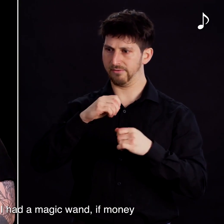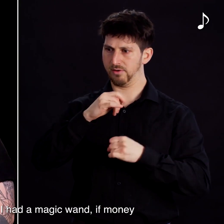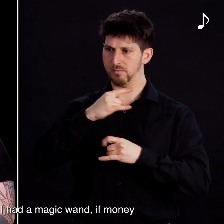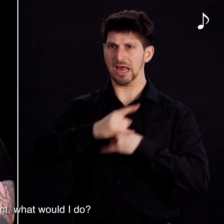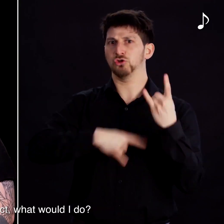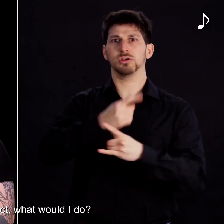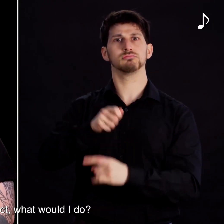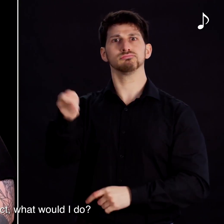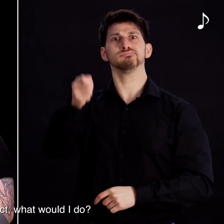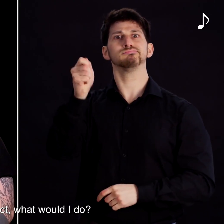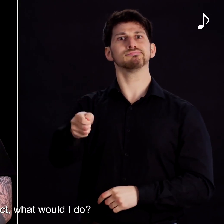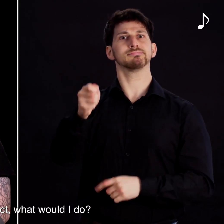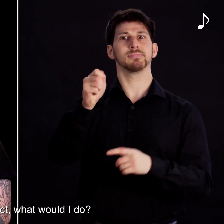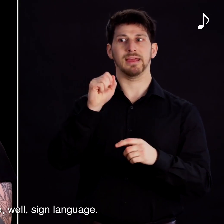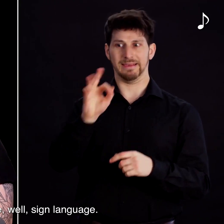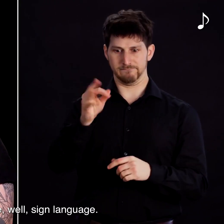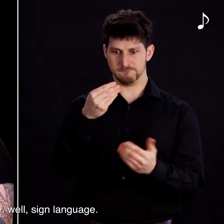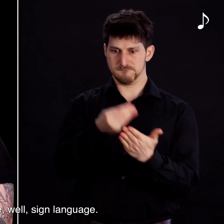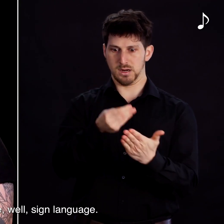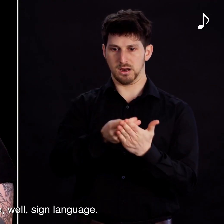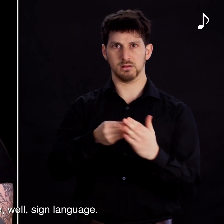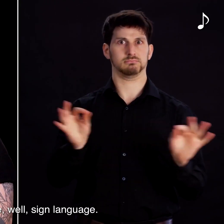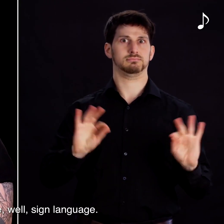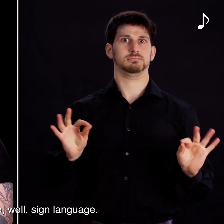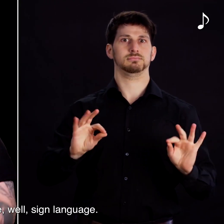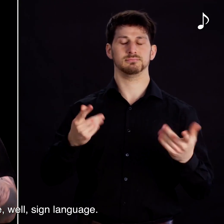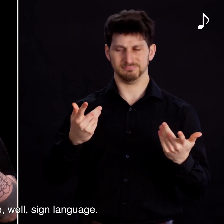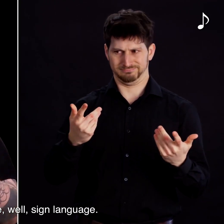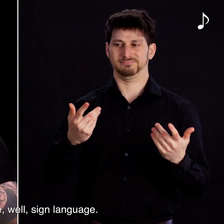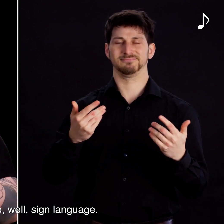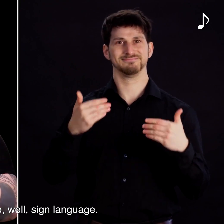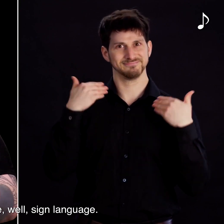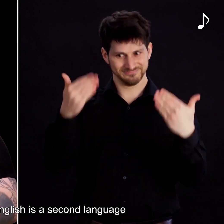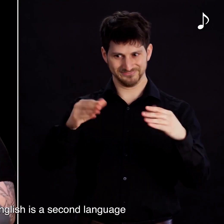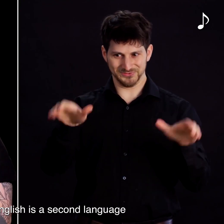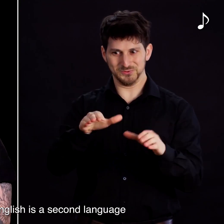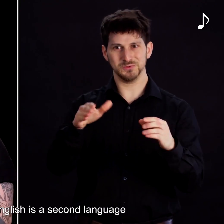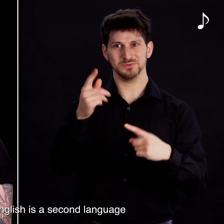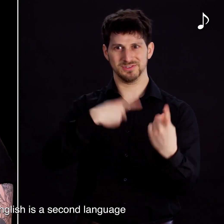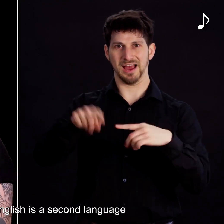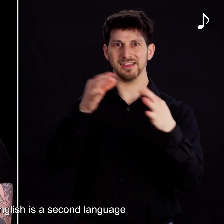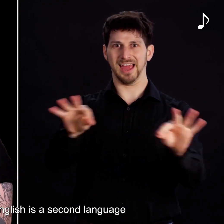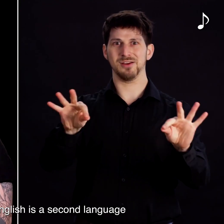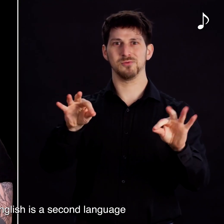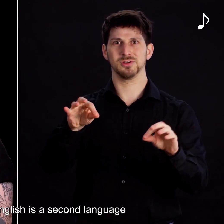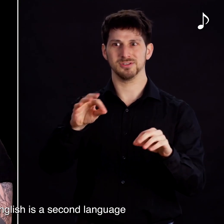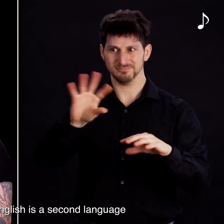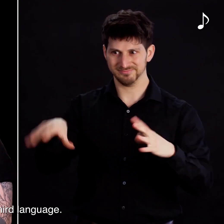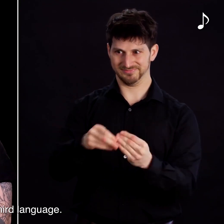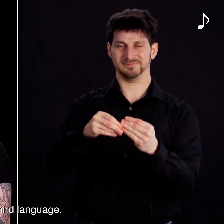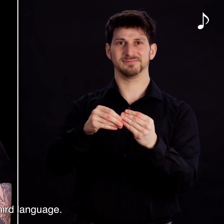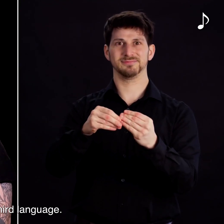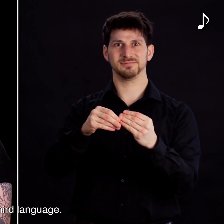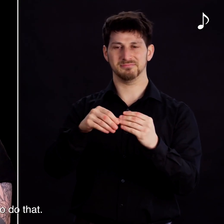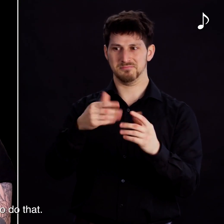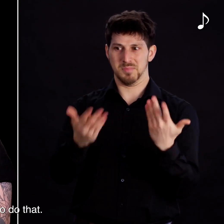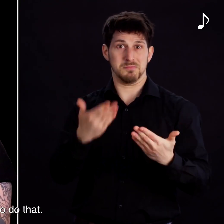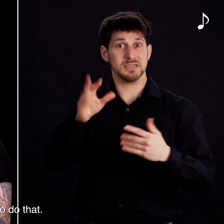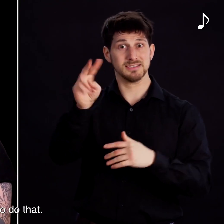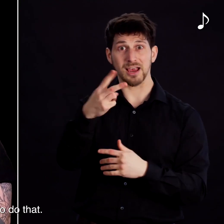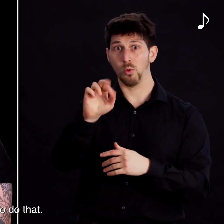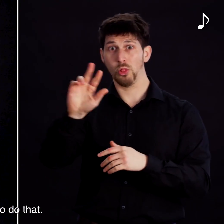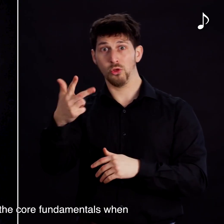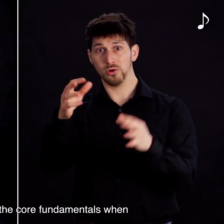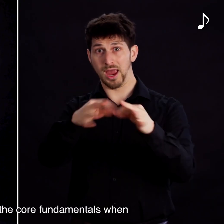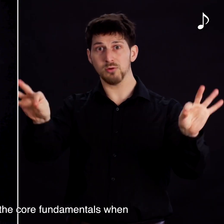like, you know, if money was no object, what would I do? And, you know, I'd be like, well, sign language, it's, you know, put it in because English is a second language or a third language. So,